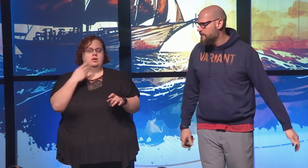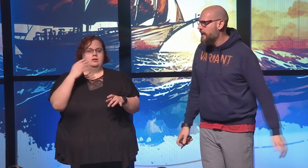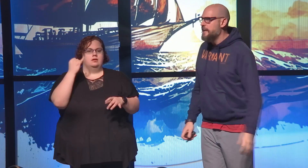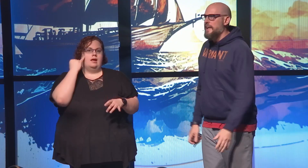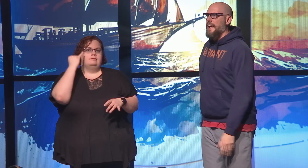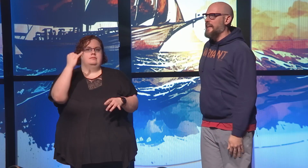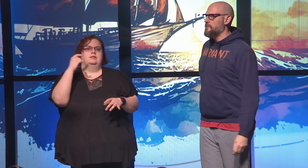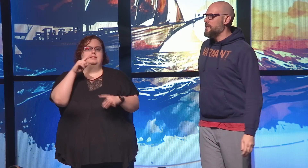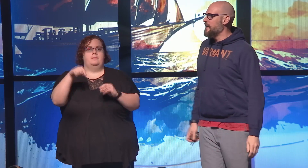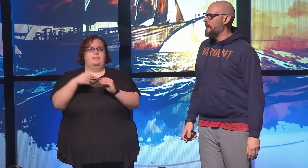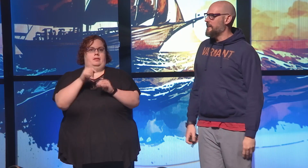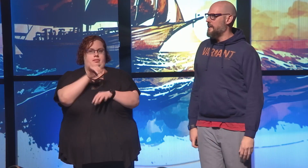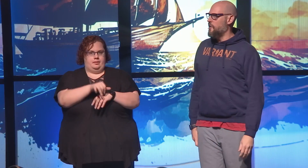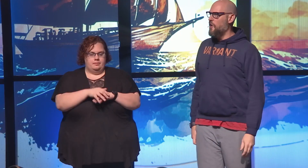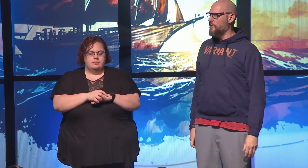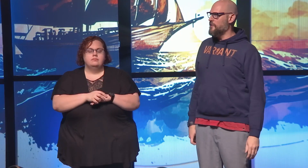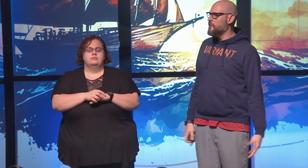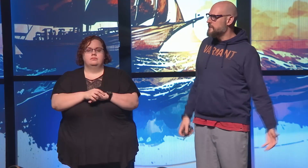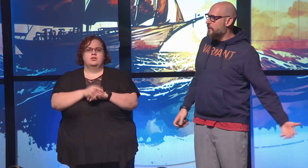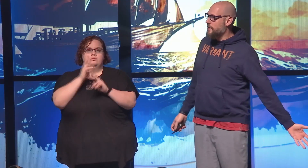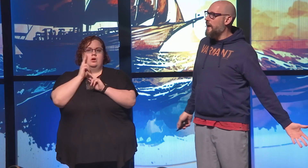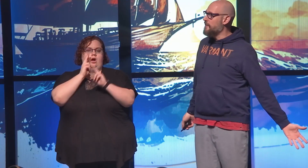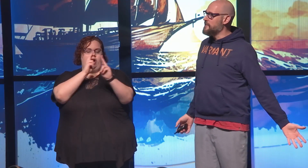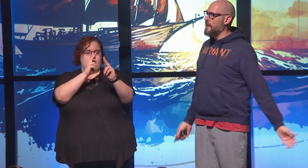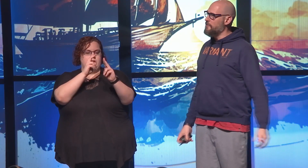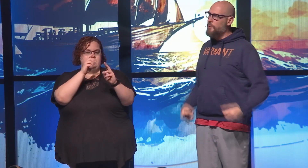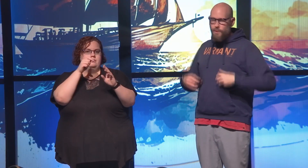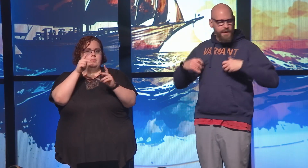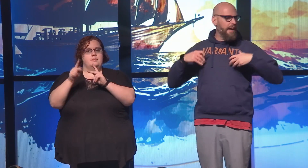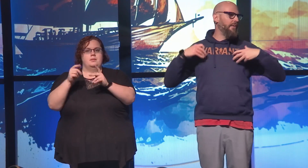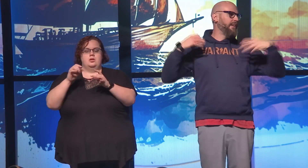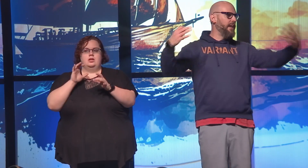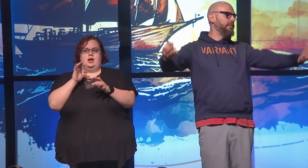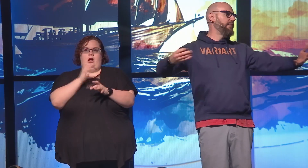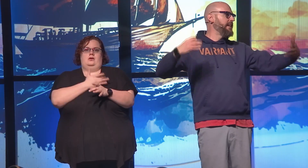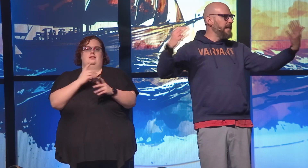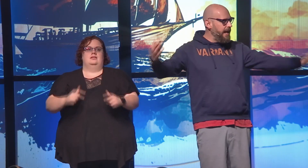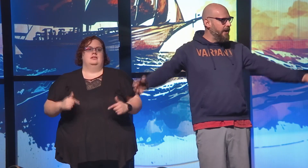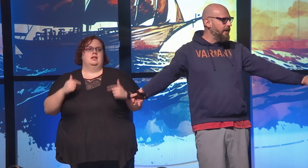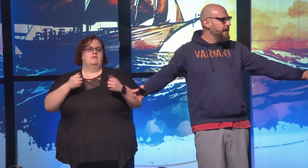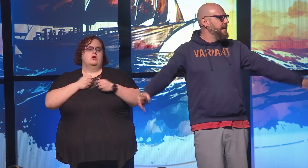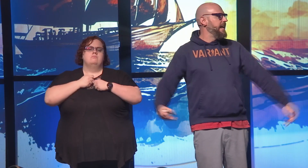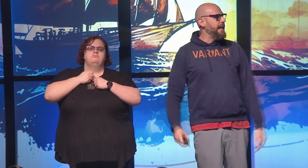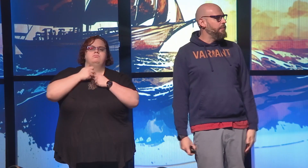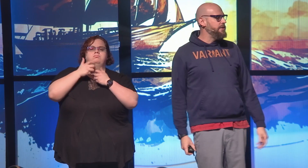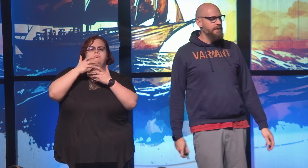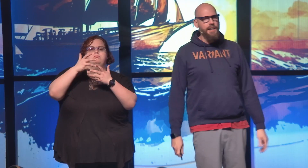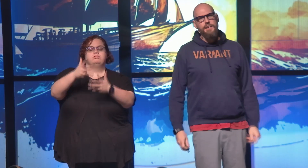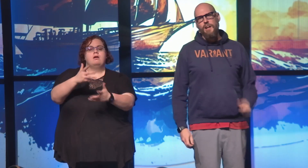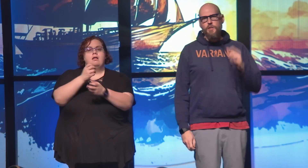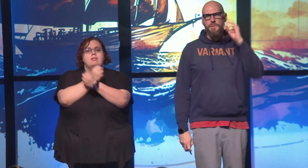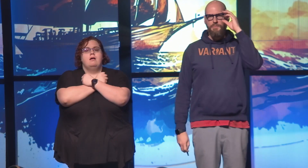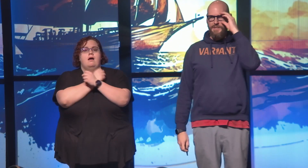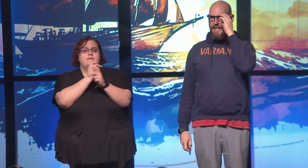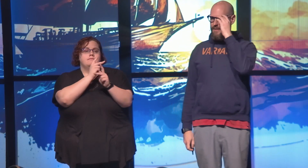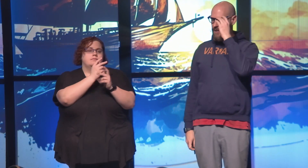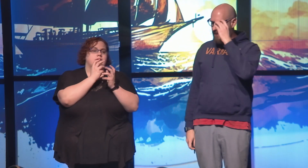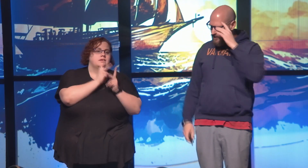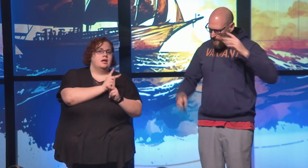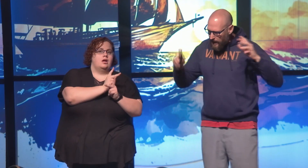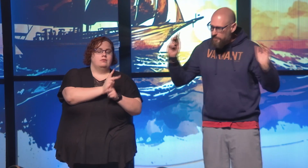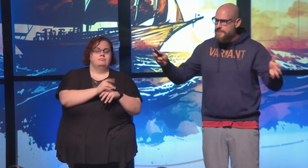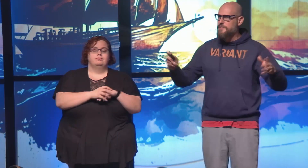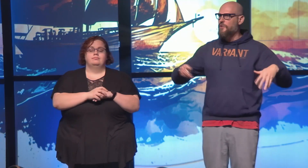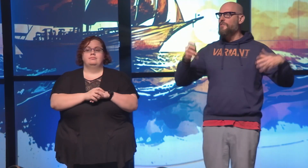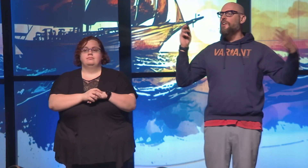practices to do that as we kind of honor those in our lives that have poured out love and care, and how we do that in other people's lives.